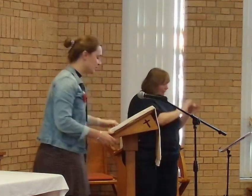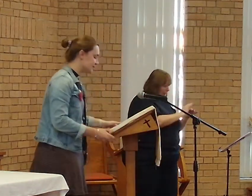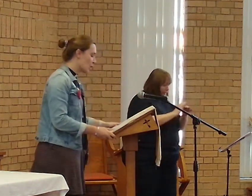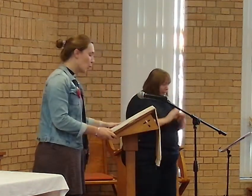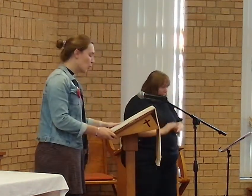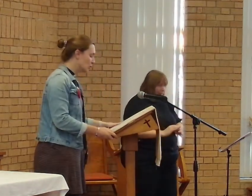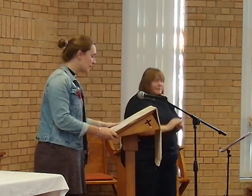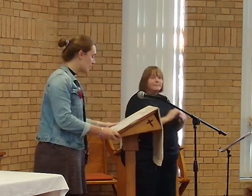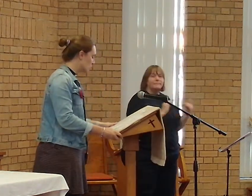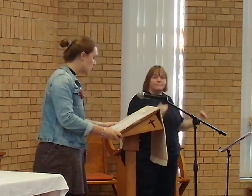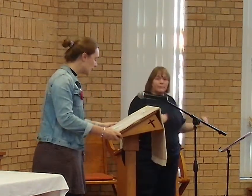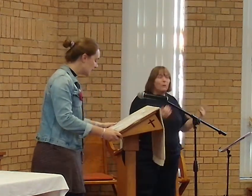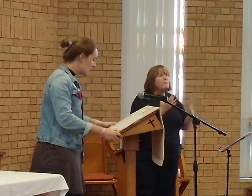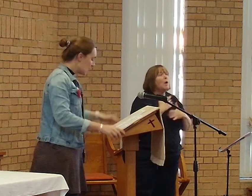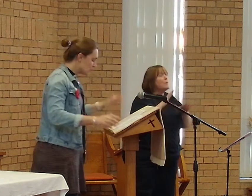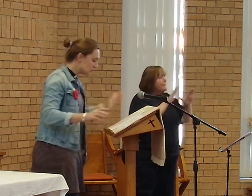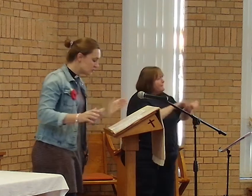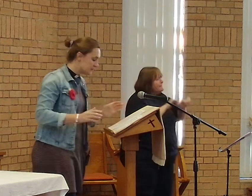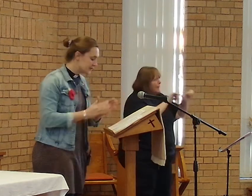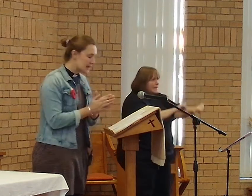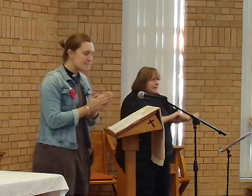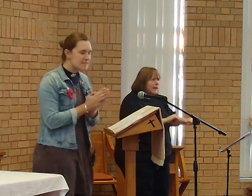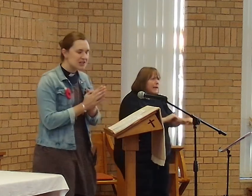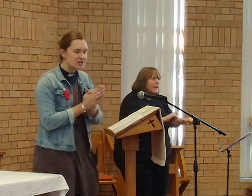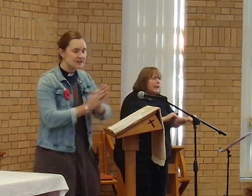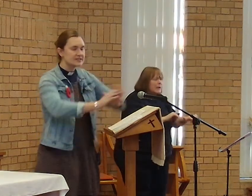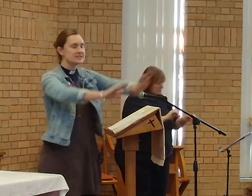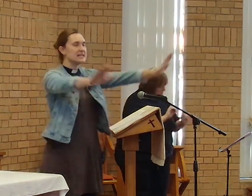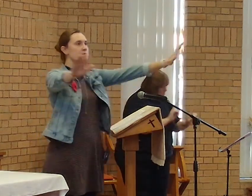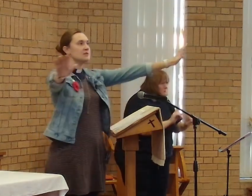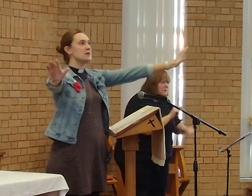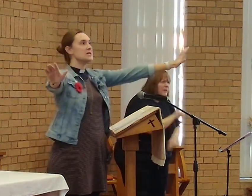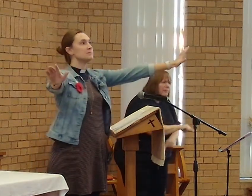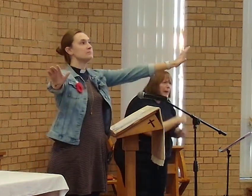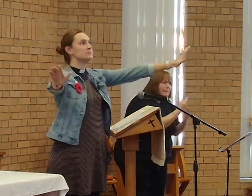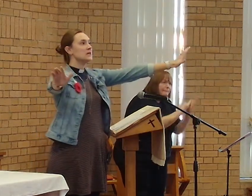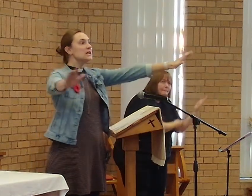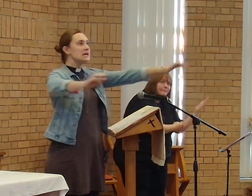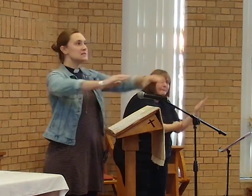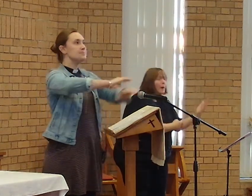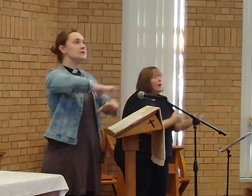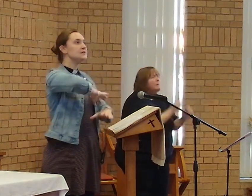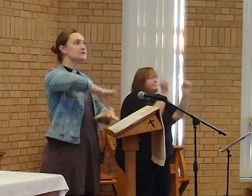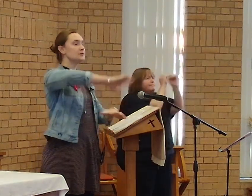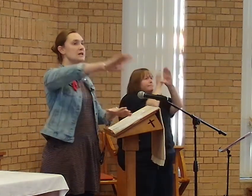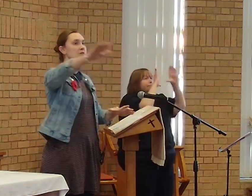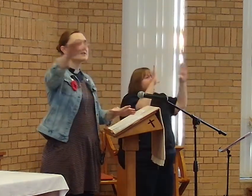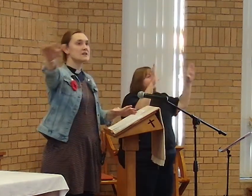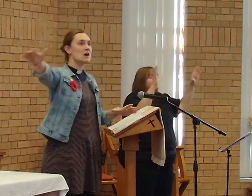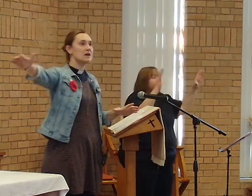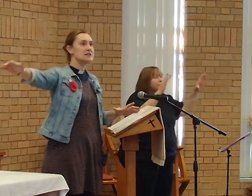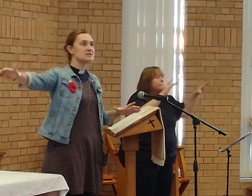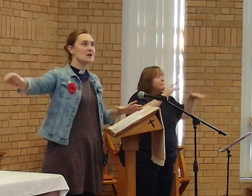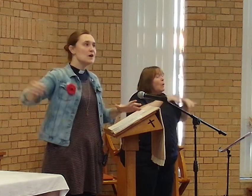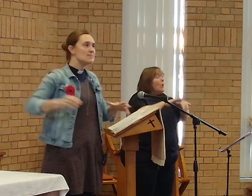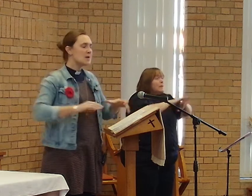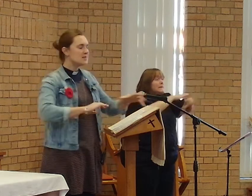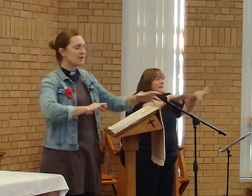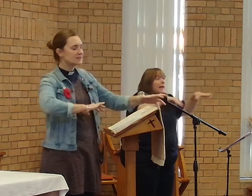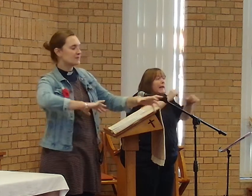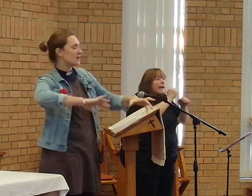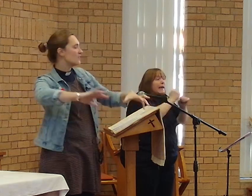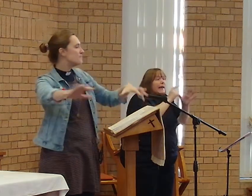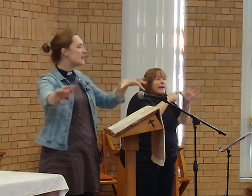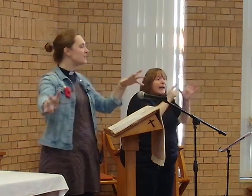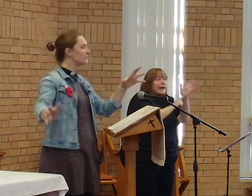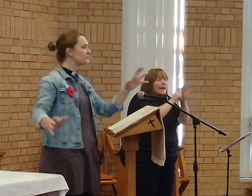the Beatitudes all about? Well, I wonder if you can imagine the scene with me. It's a beautiful hillside. Maybe